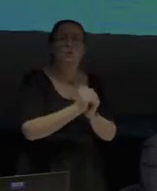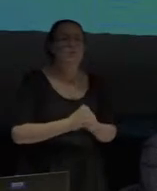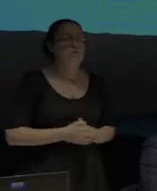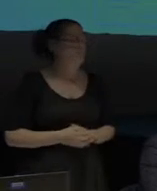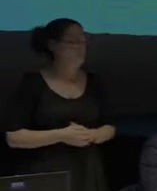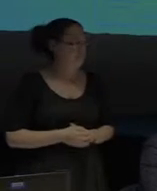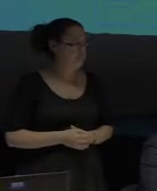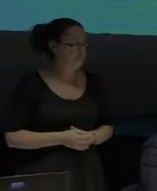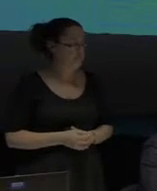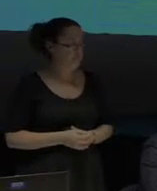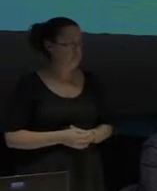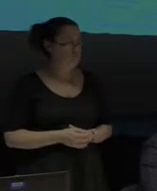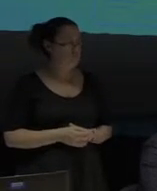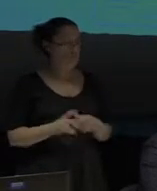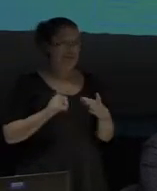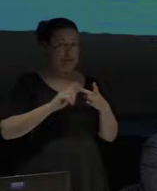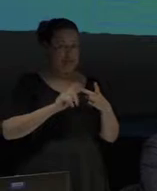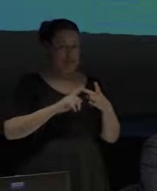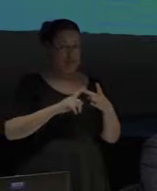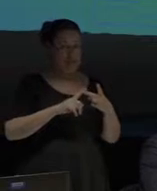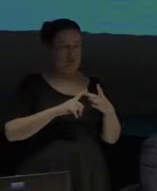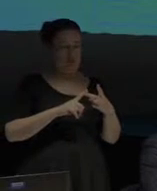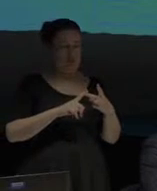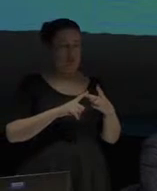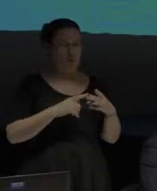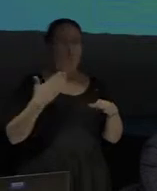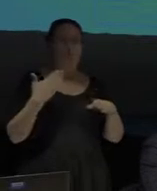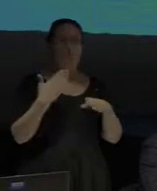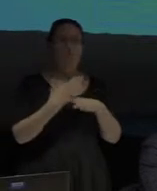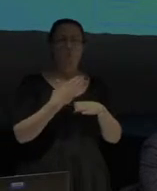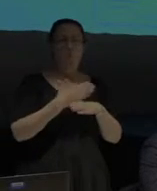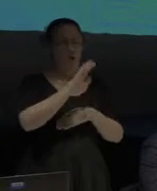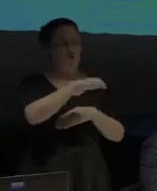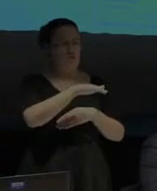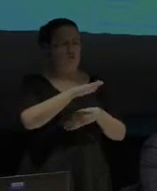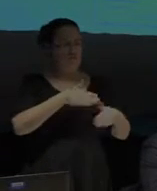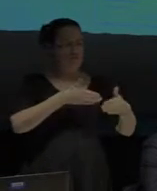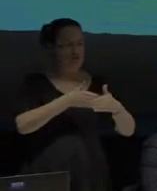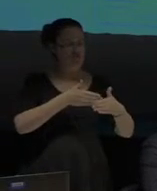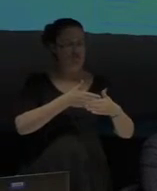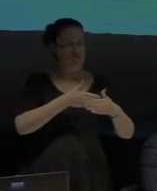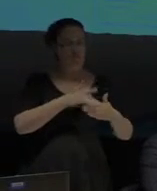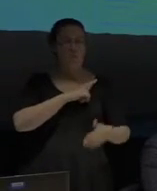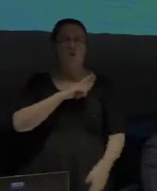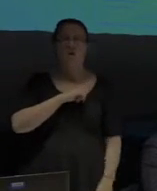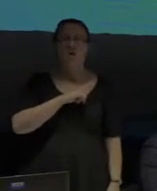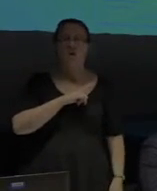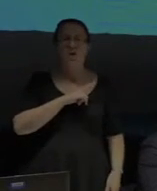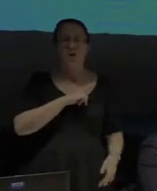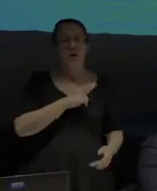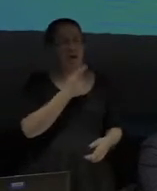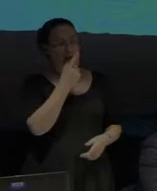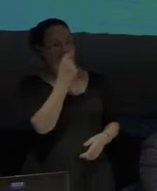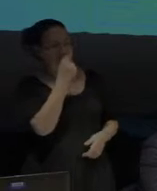be, I don't see why there should be barriers in the workplace for people with different abilities, whatever you define that